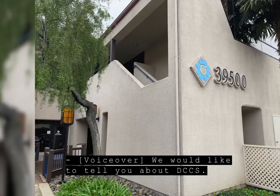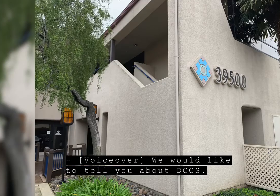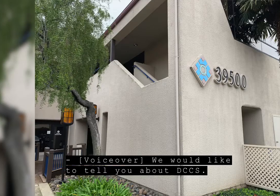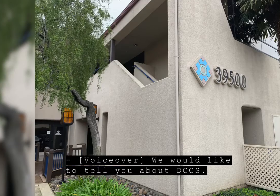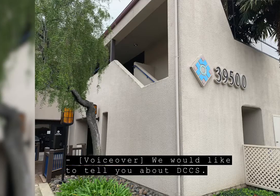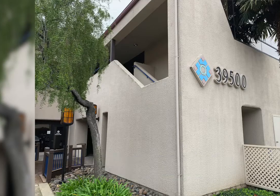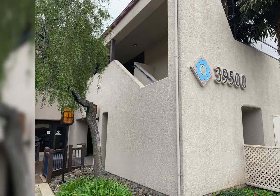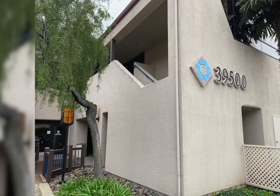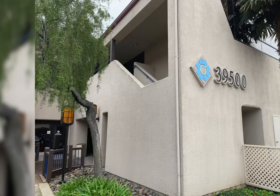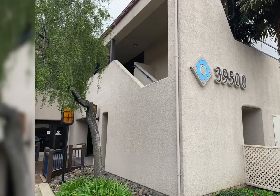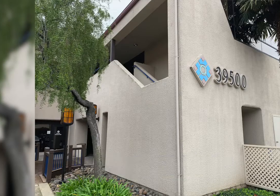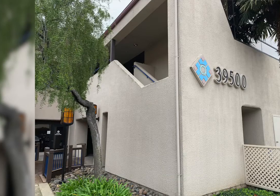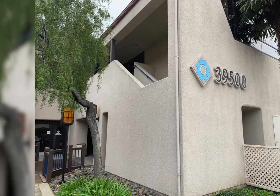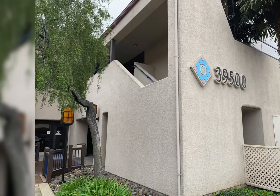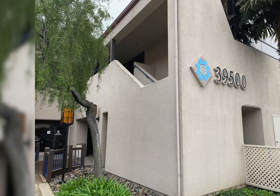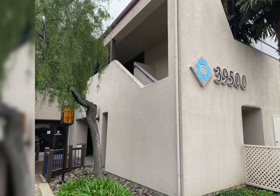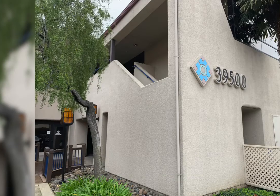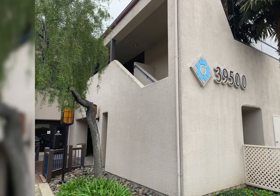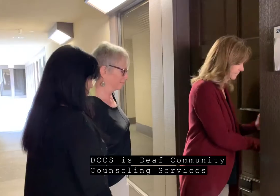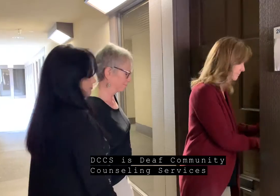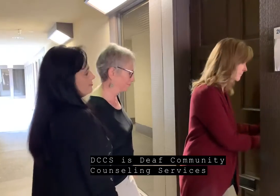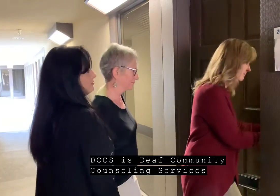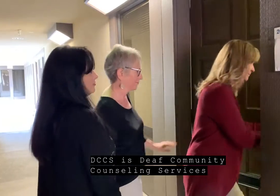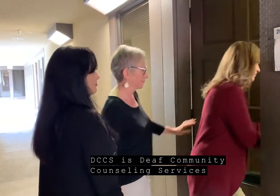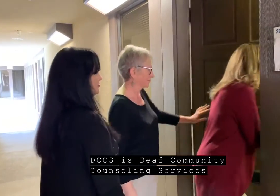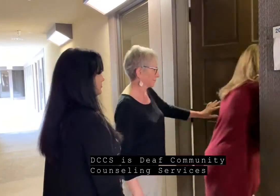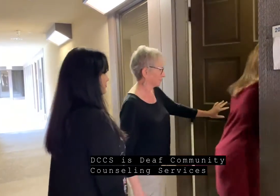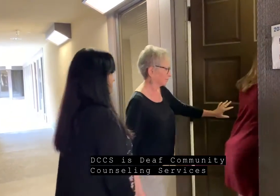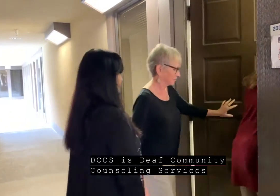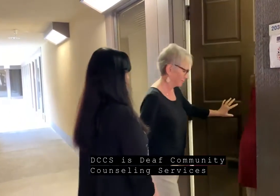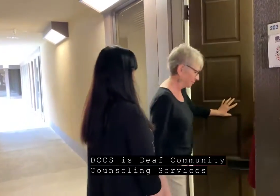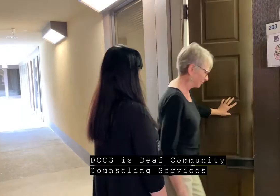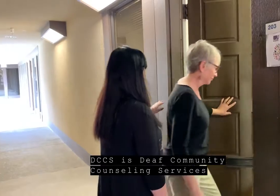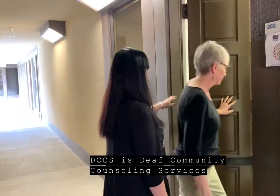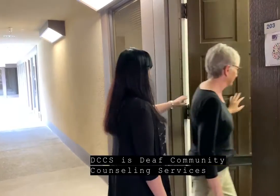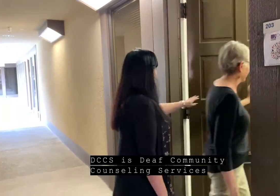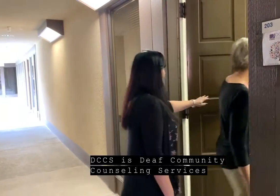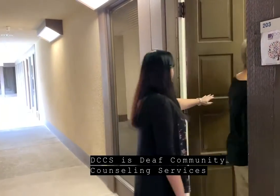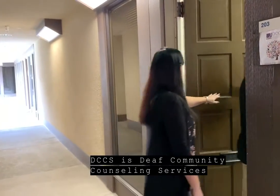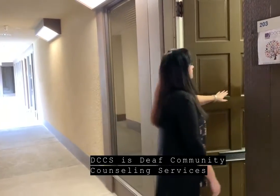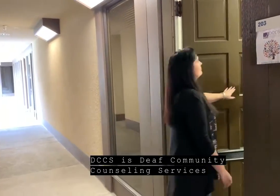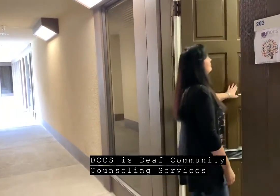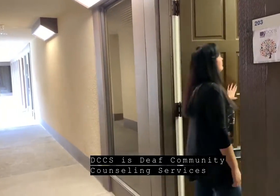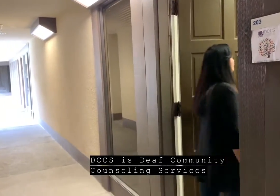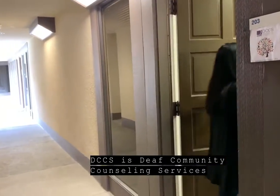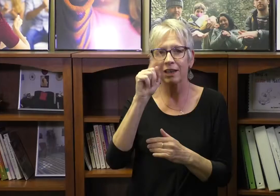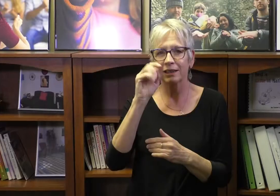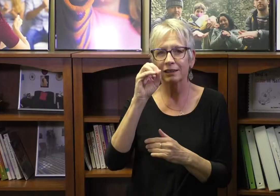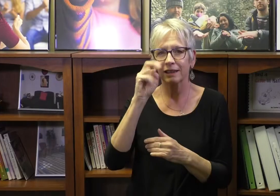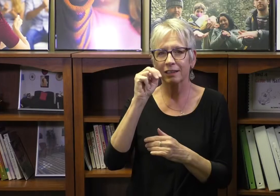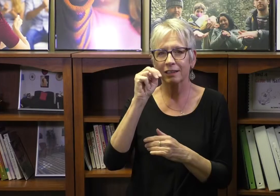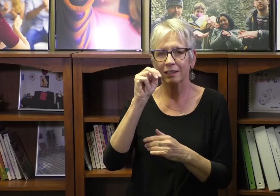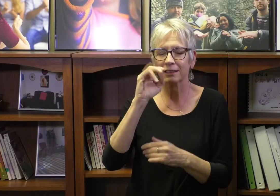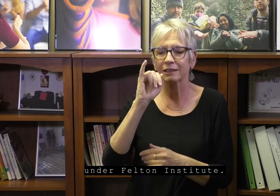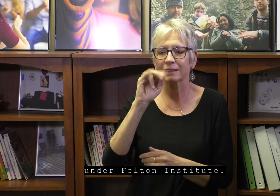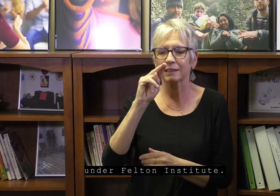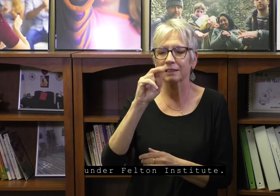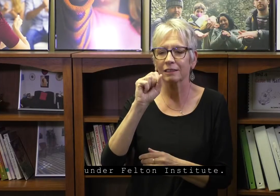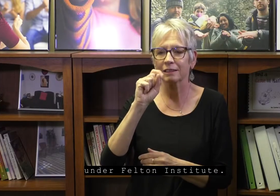We would like to tell you about DCCS. DCCS is Deaf Community Counseling Services under Felton